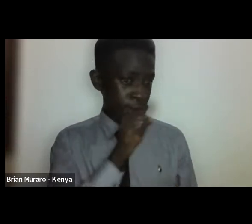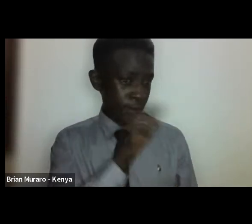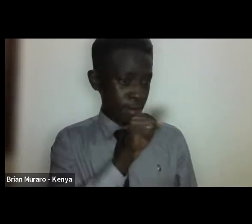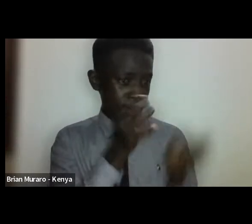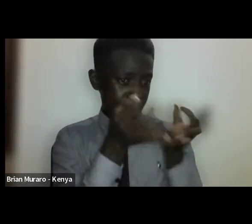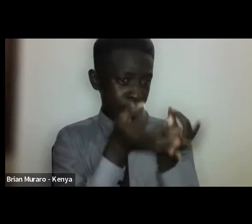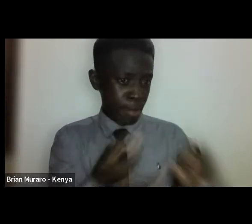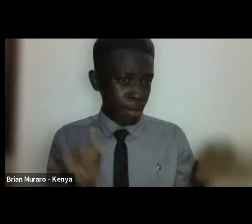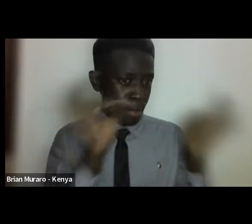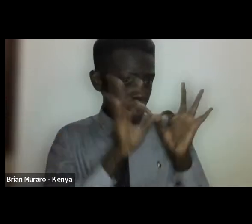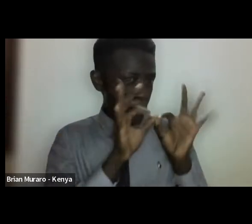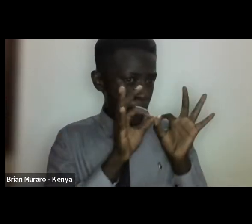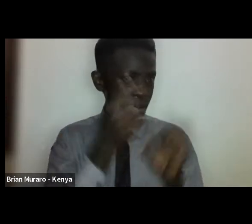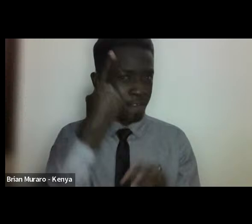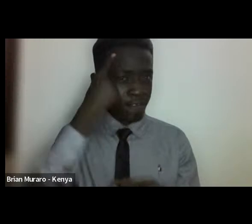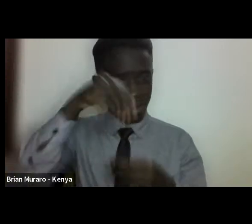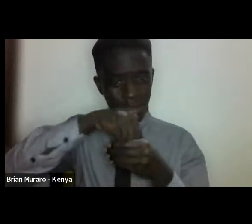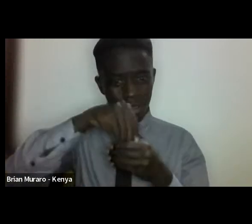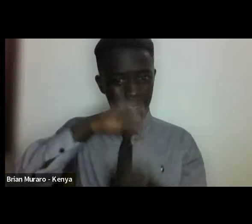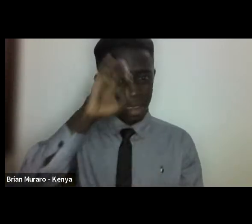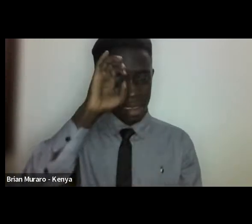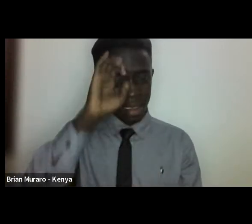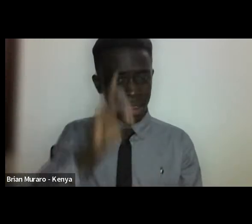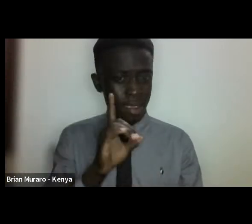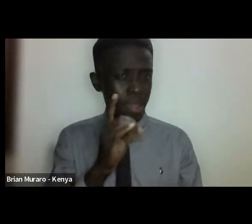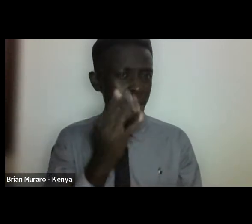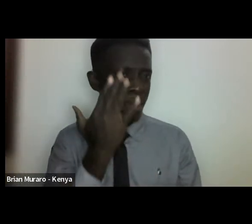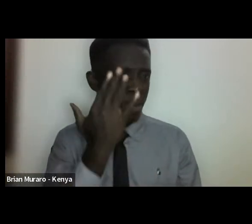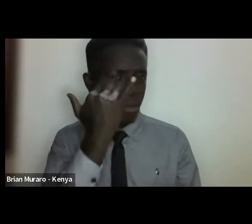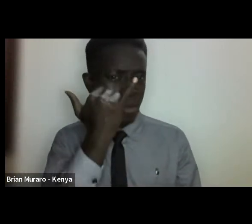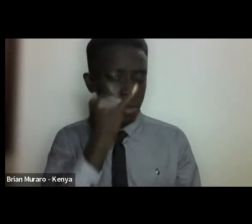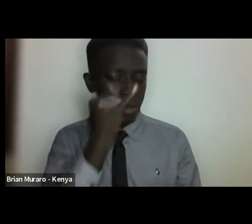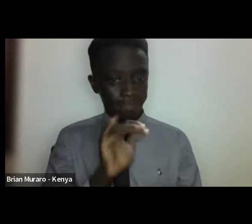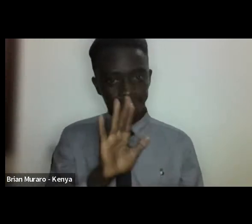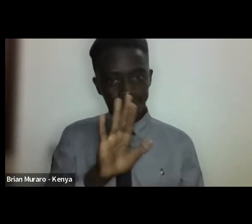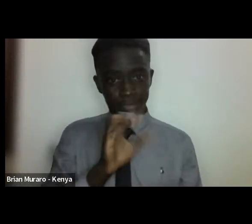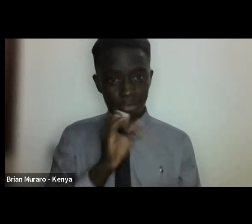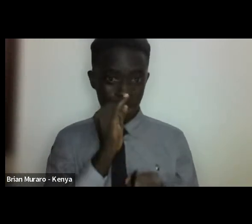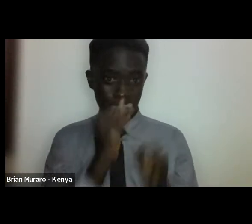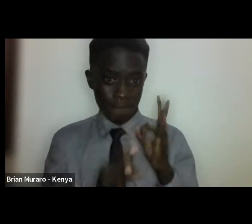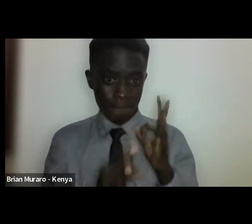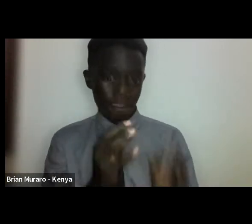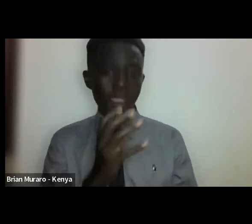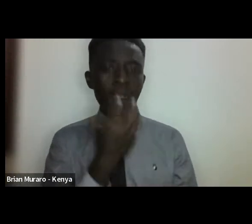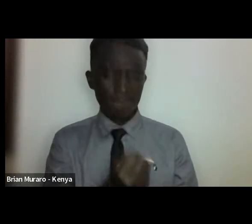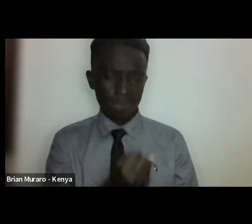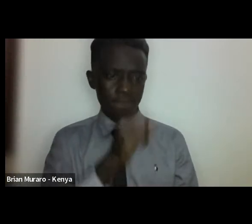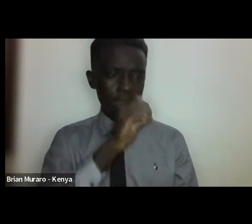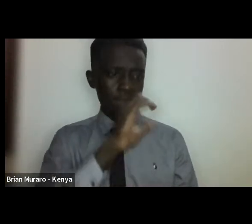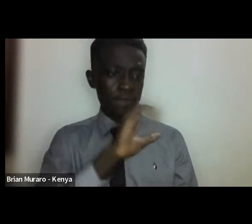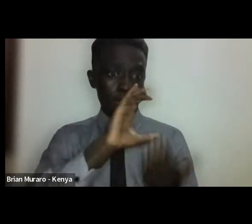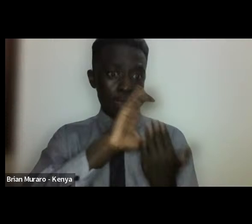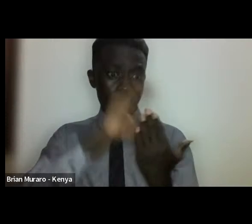inclusive education. If you have a curriculum that sifts and rejects,